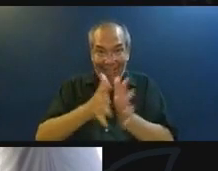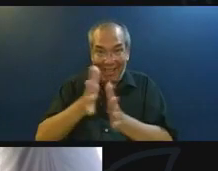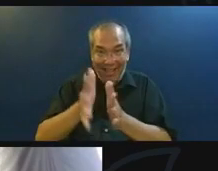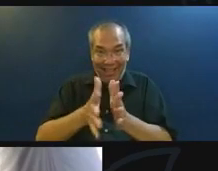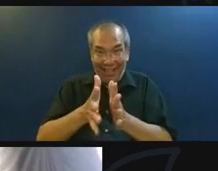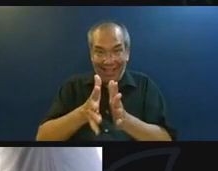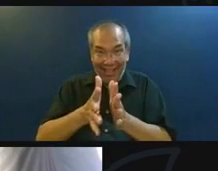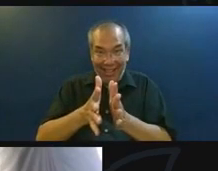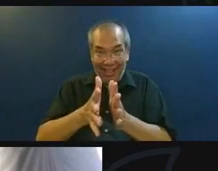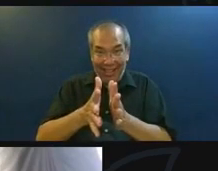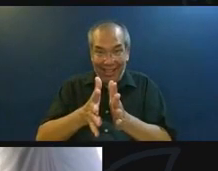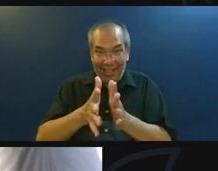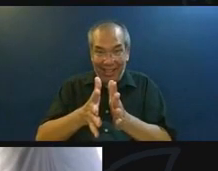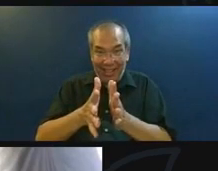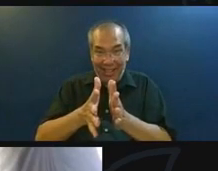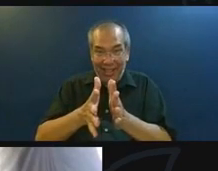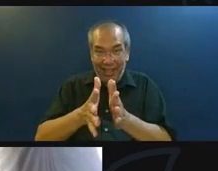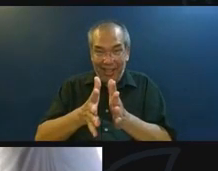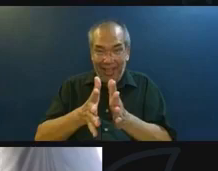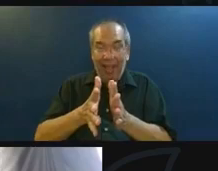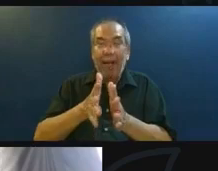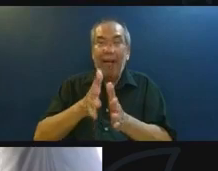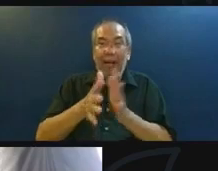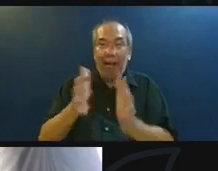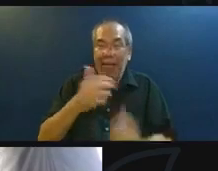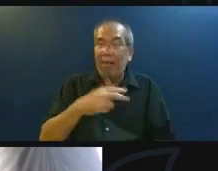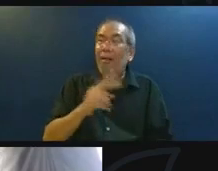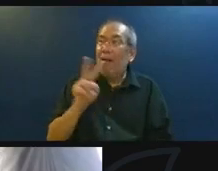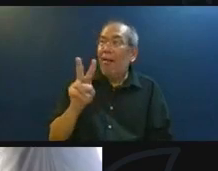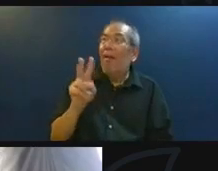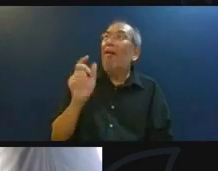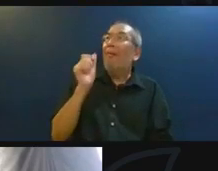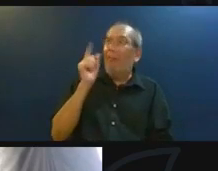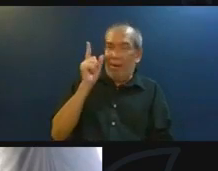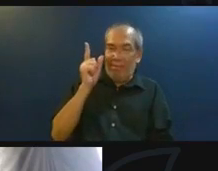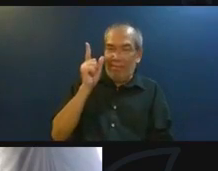but they will obviously have to learn through sign language.